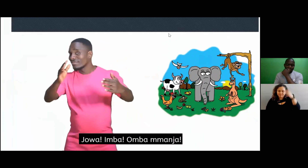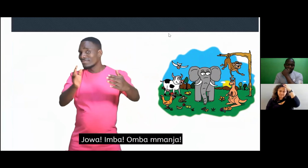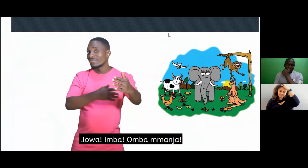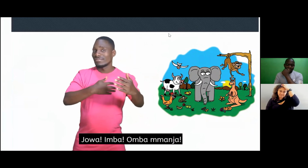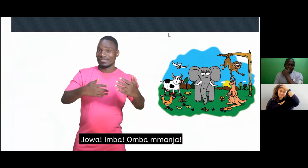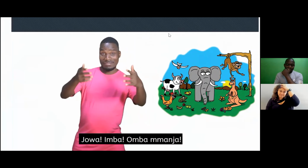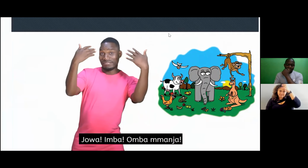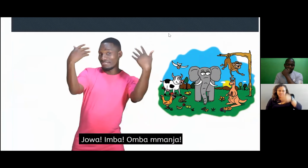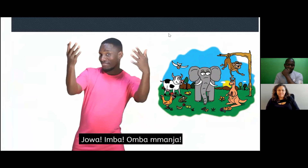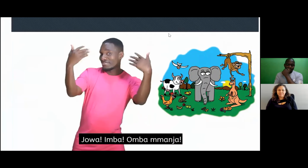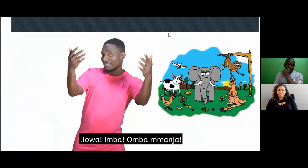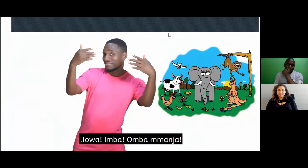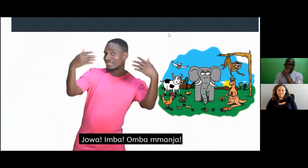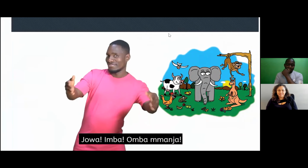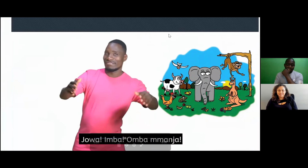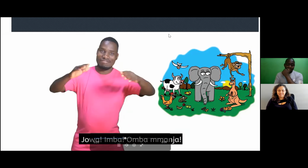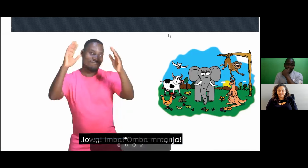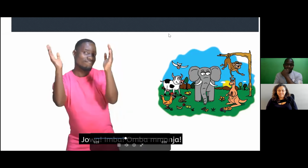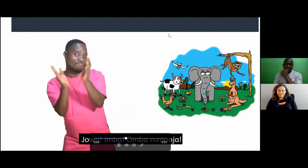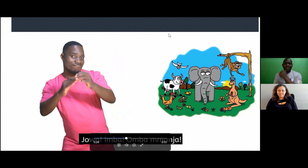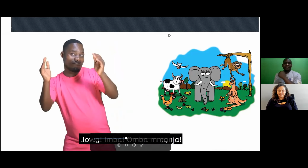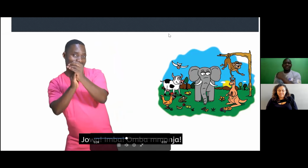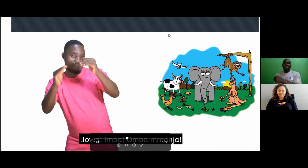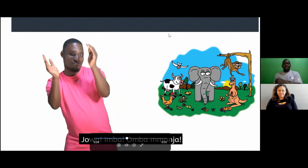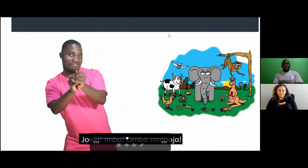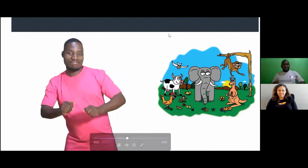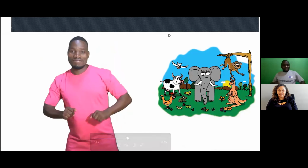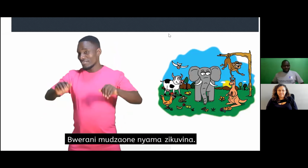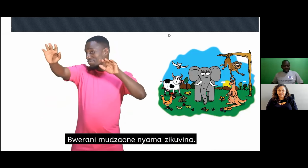Jowa, imba, omba manja.